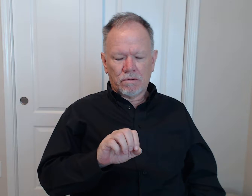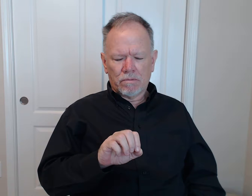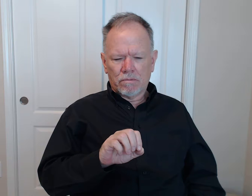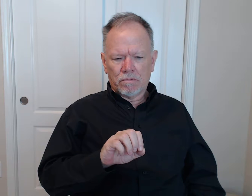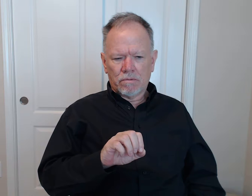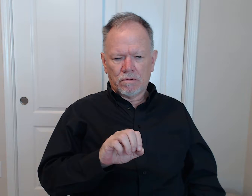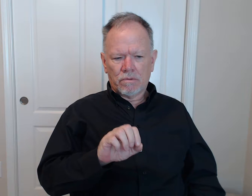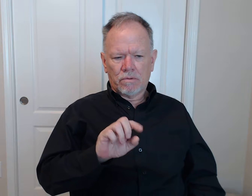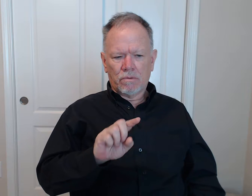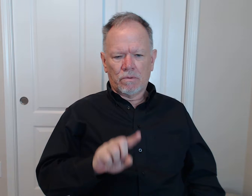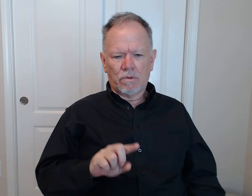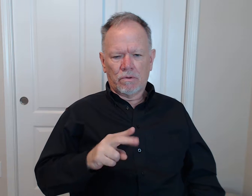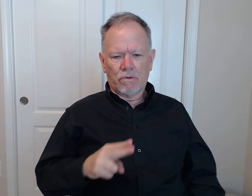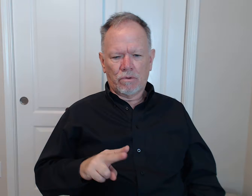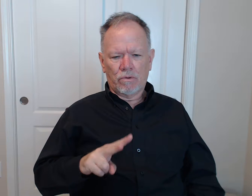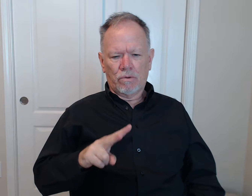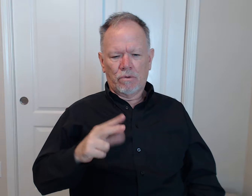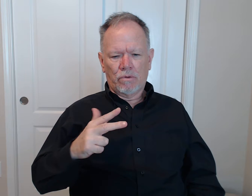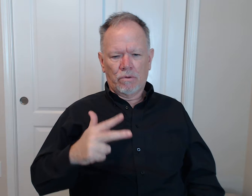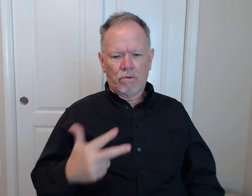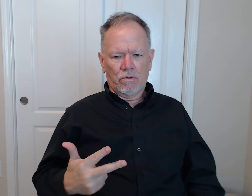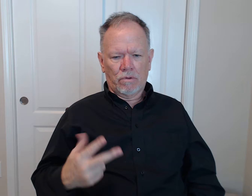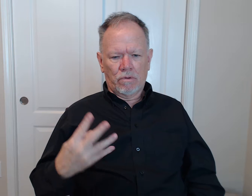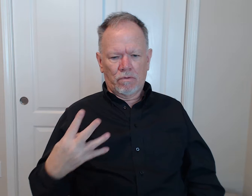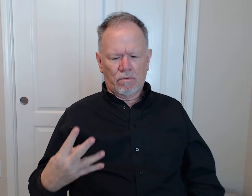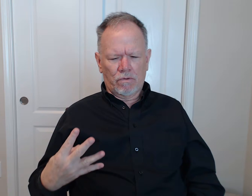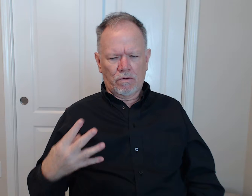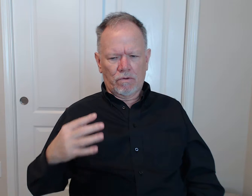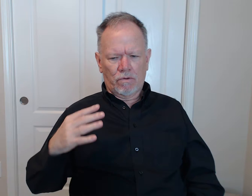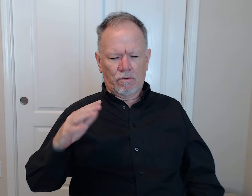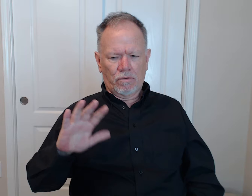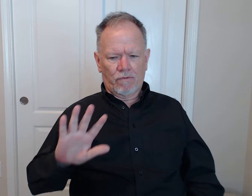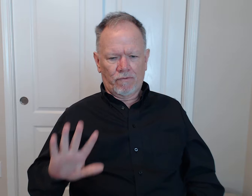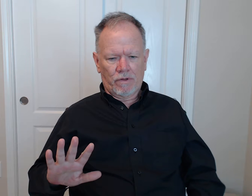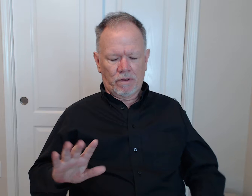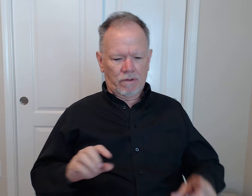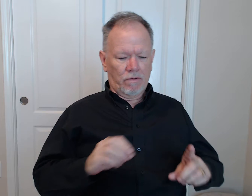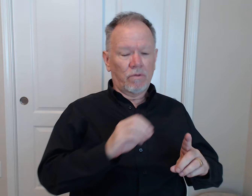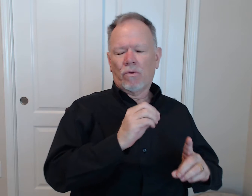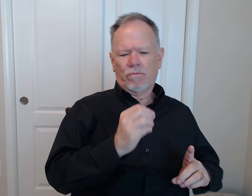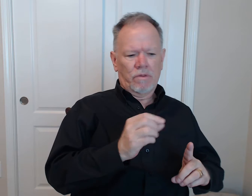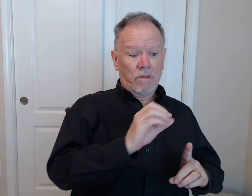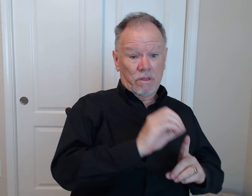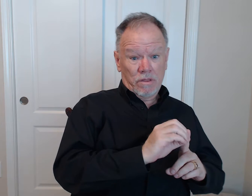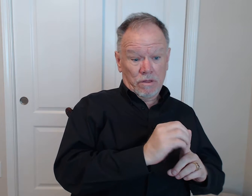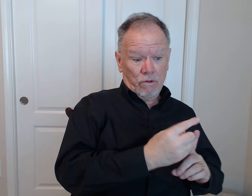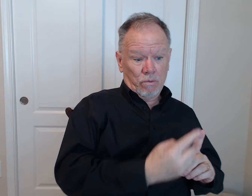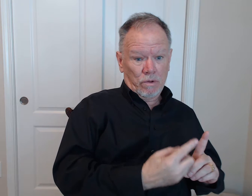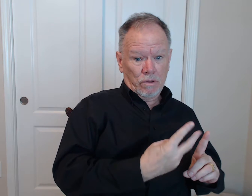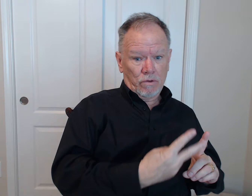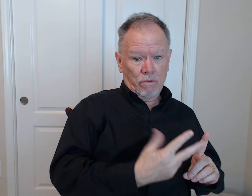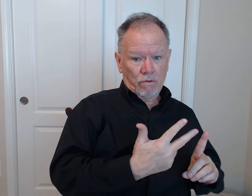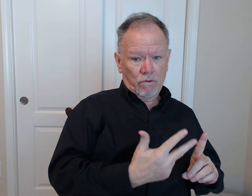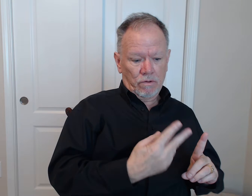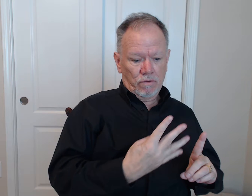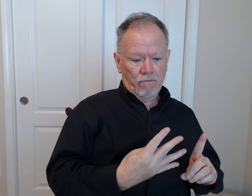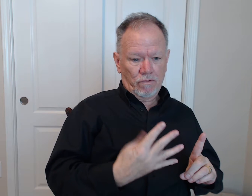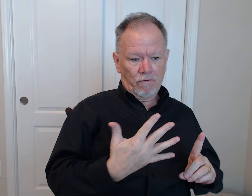2, 3, 4, 5, 6, 7, 8, 9,